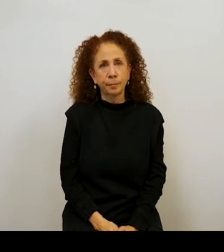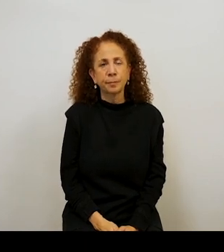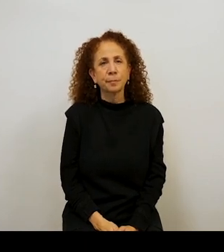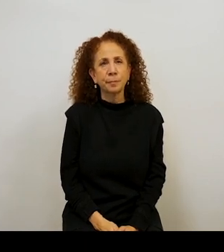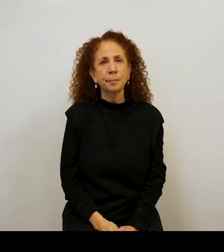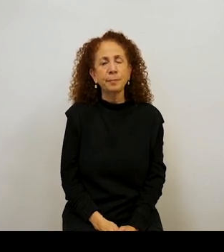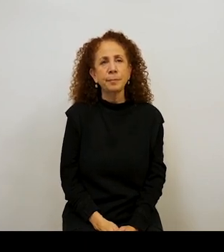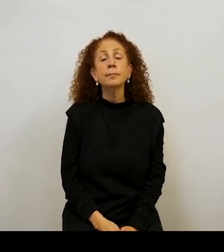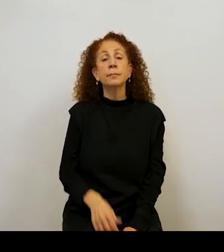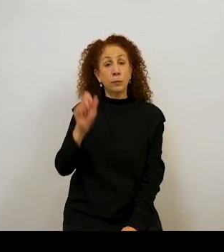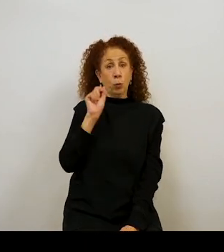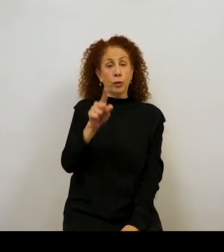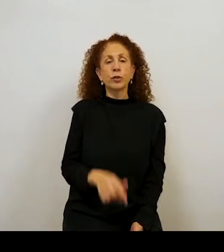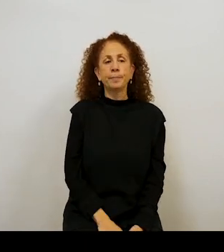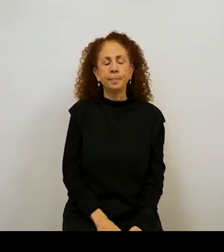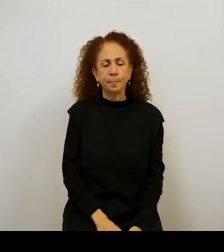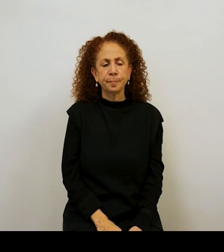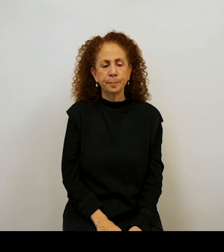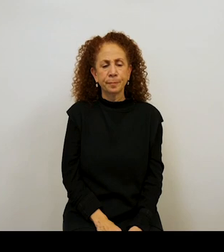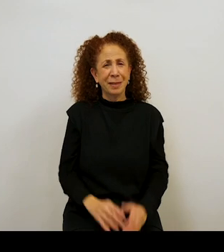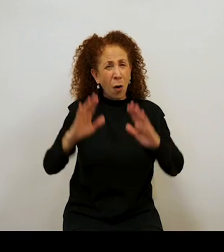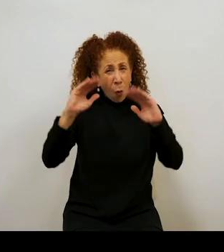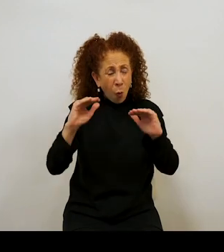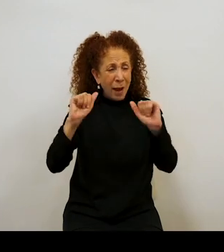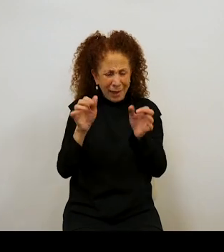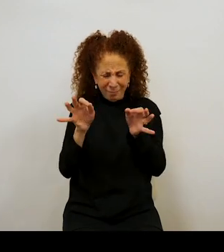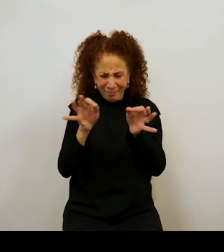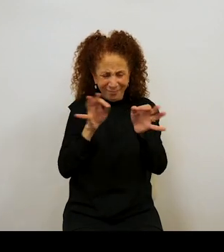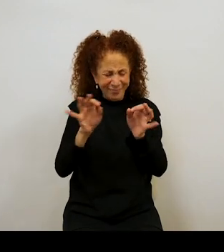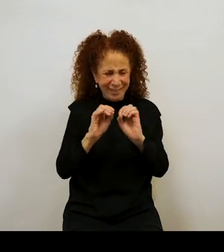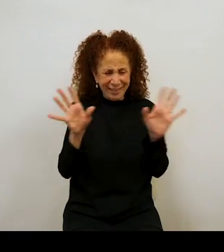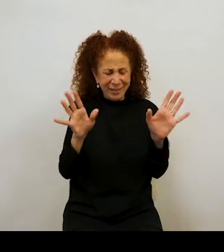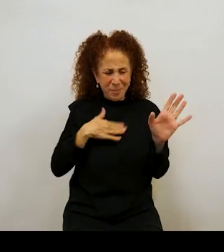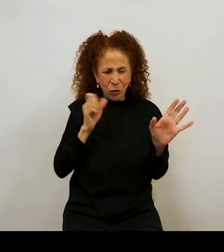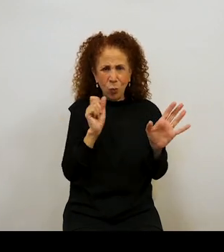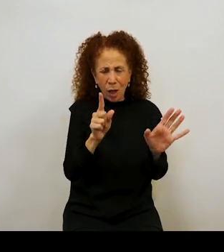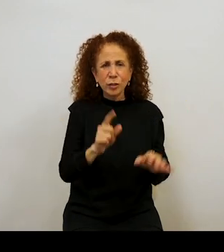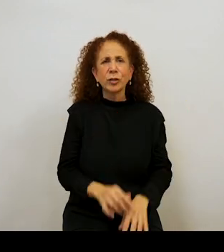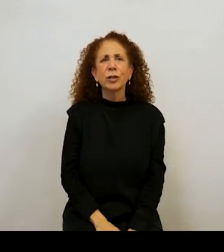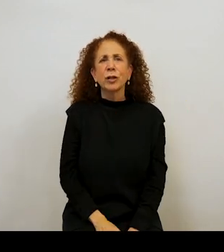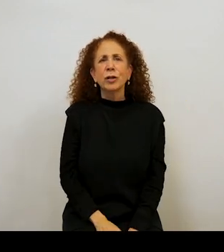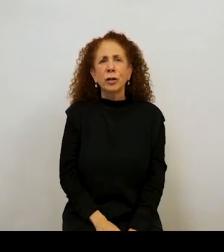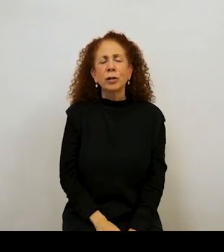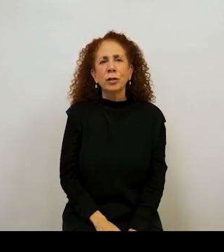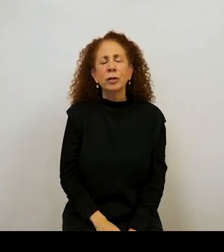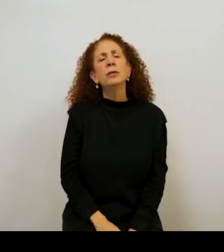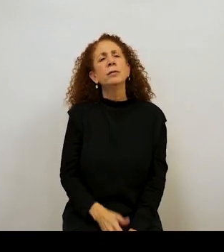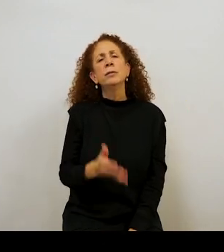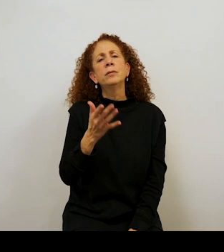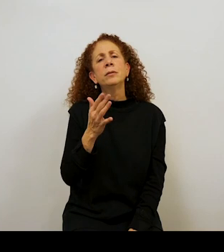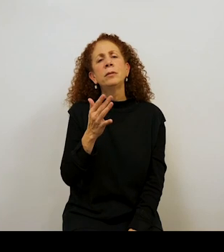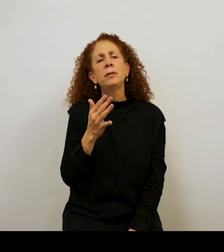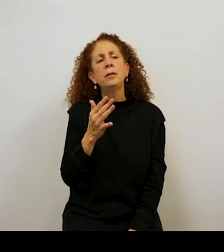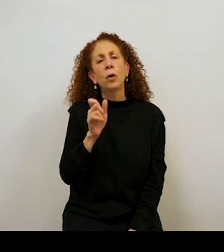Yeah, so I have a question. I hope I'm able to articulate it clearly, but it's about